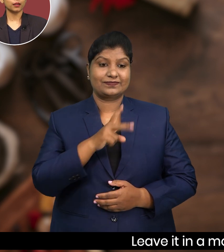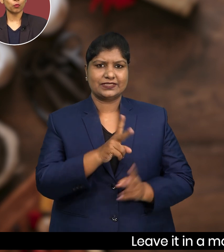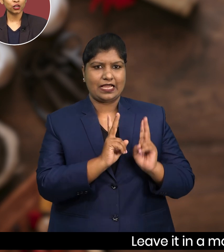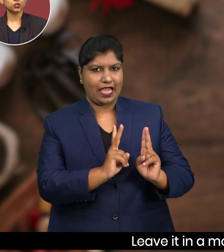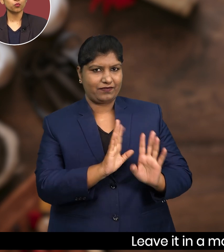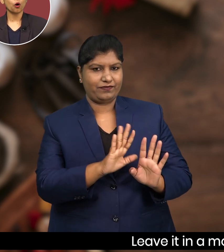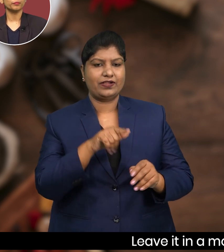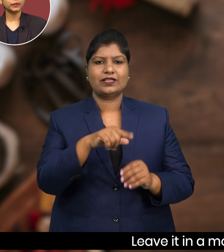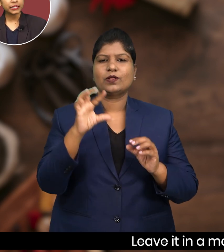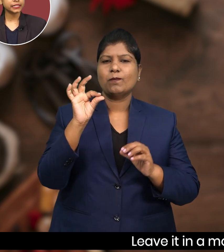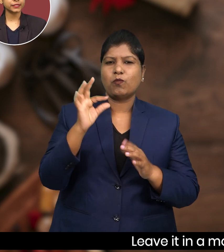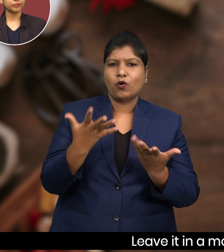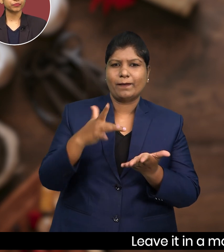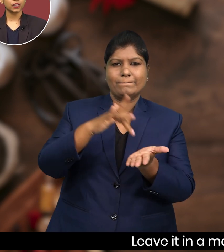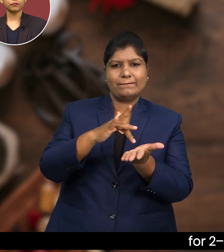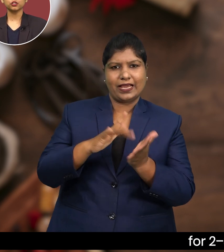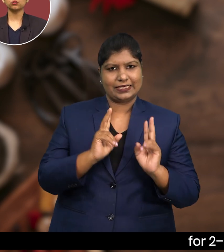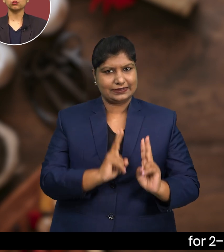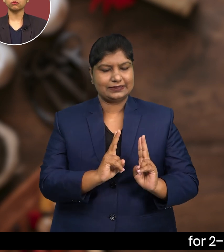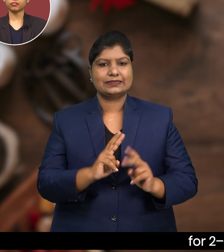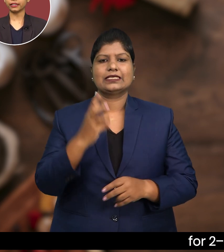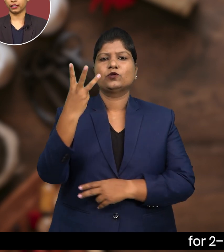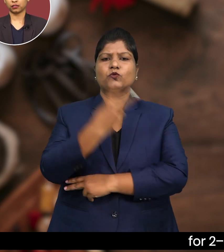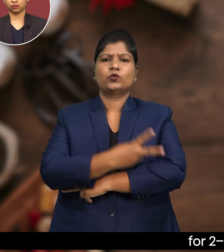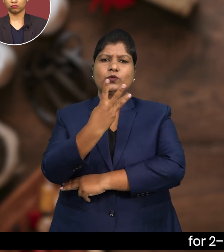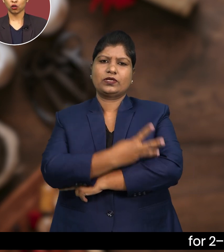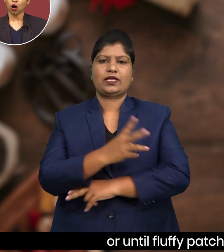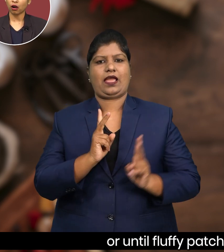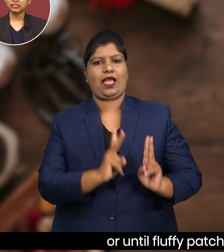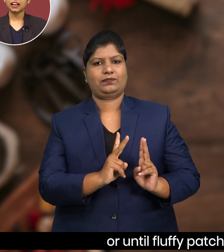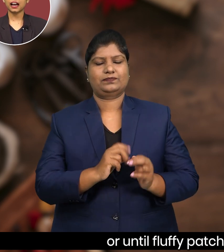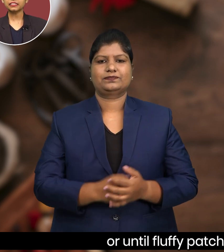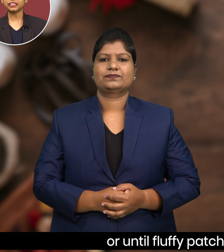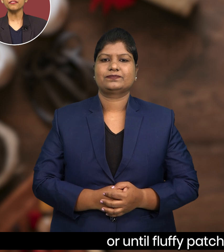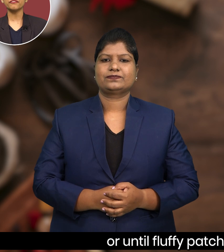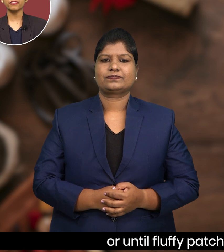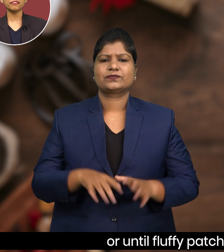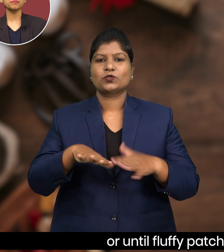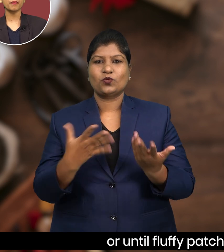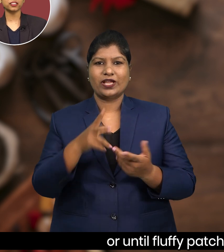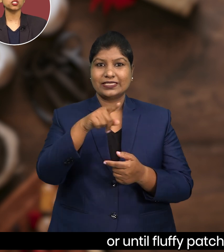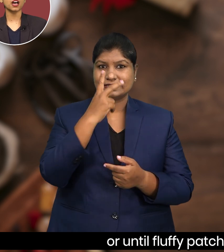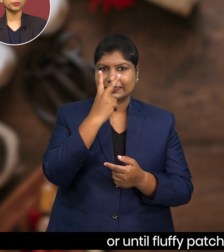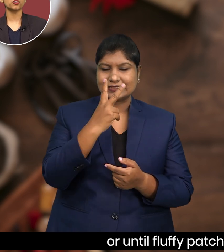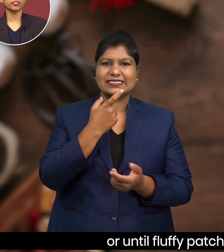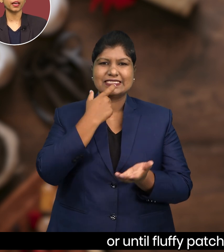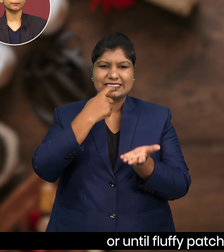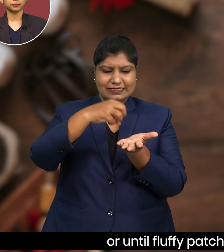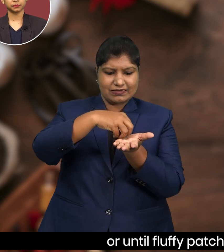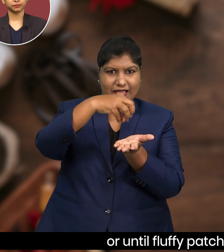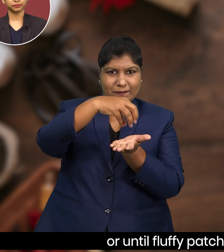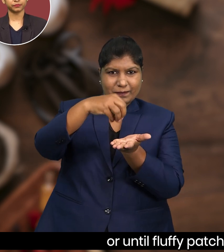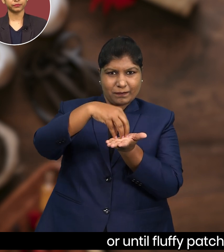Leave it in a moist, warm place for 2 to 3 days or until fluffy patches appear on